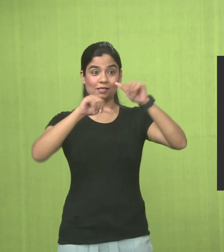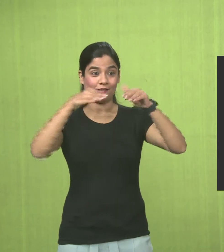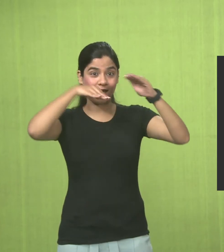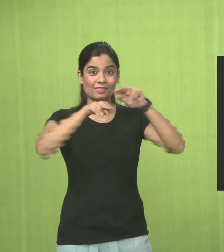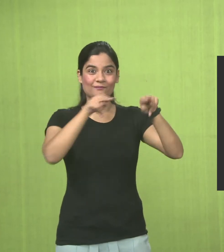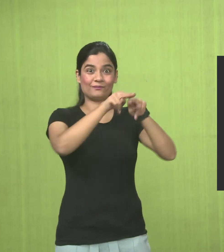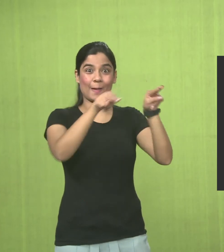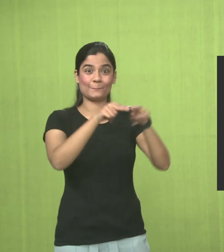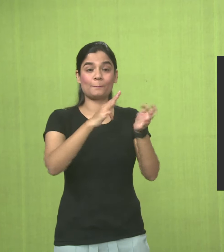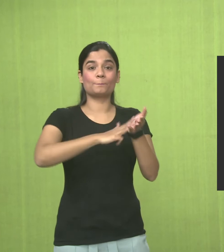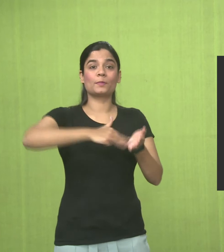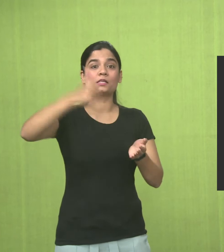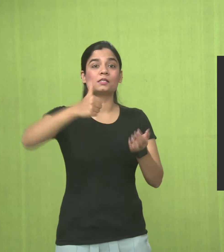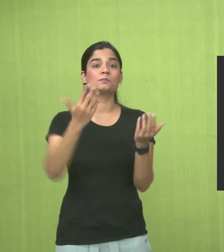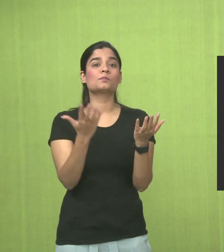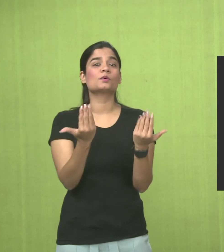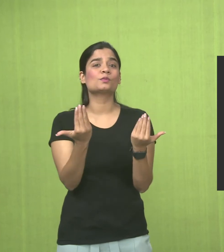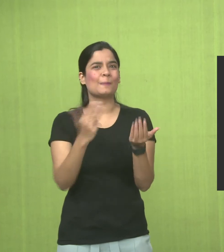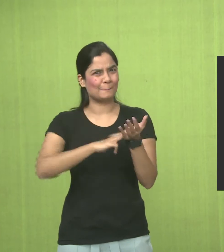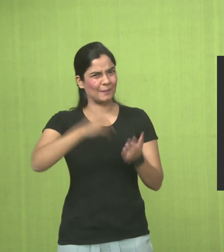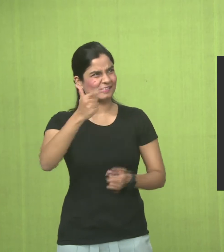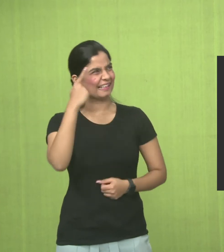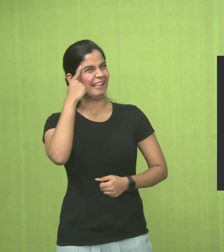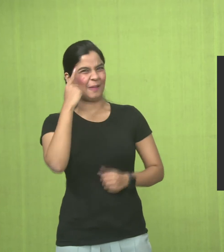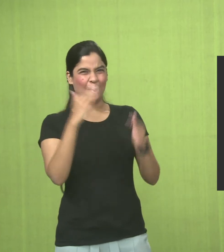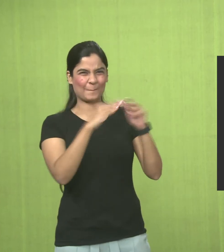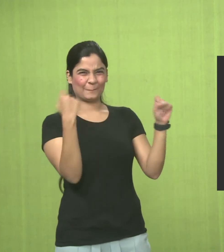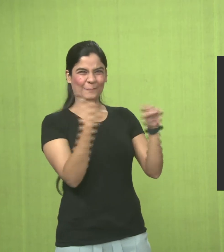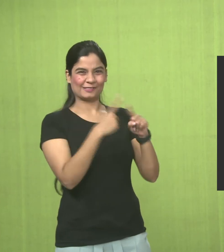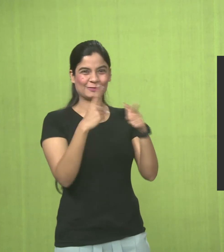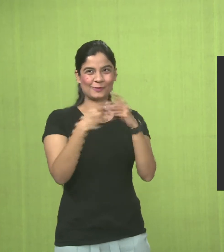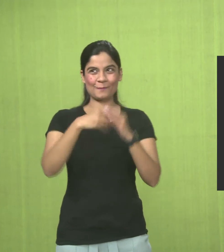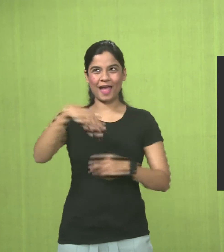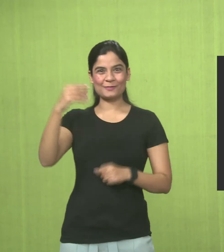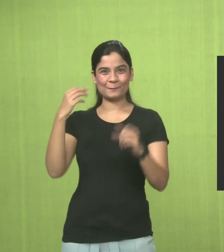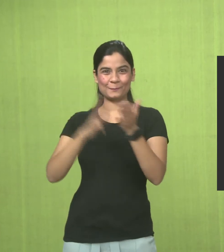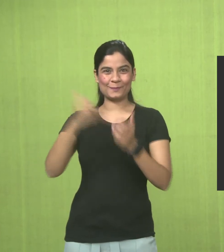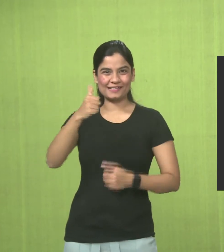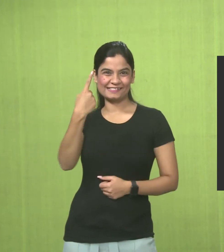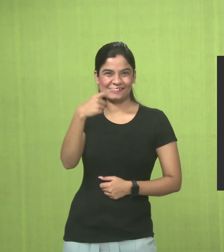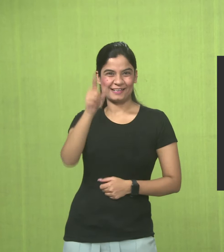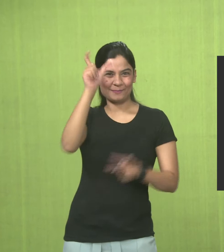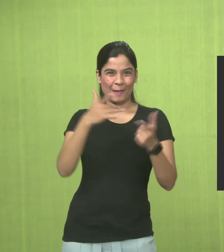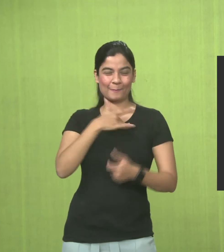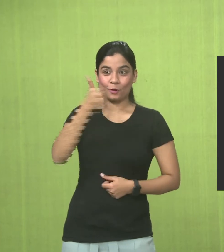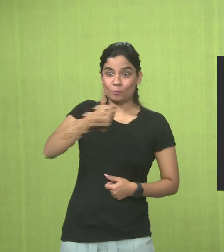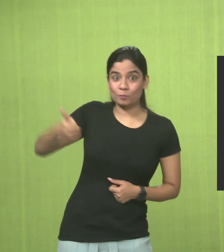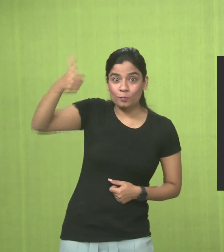Home science embeds managerial skills in us. Do you think managerial skills are there at